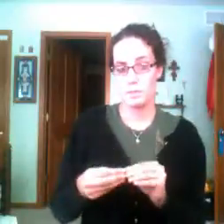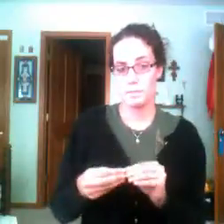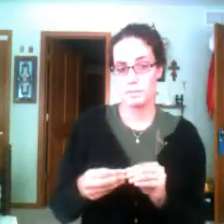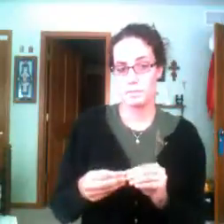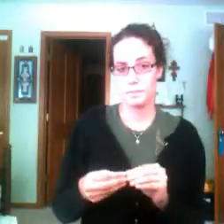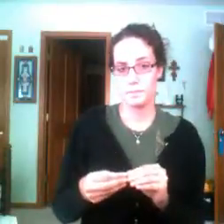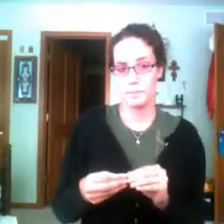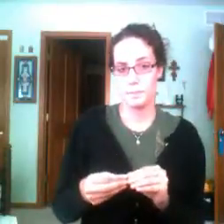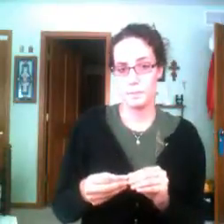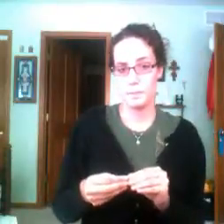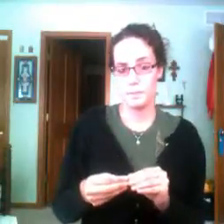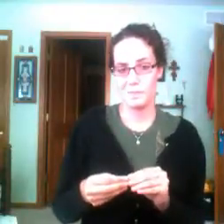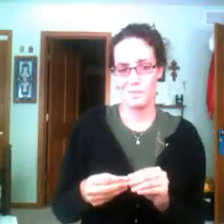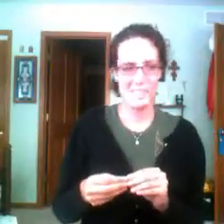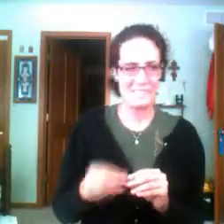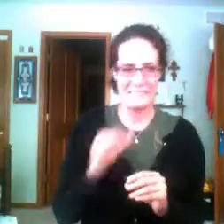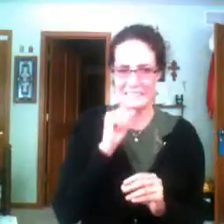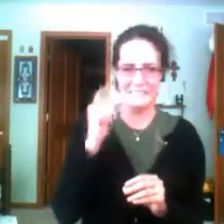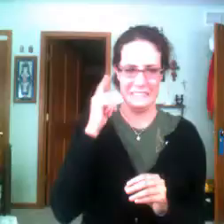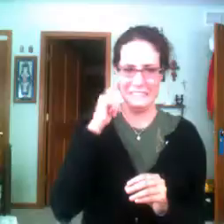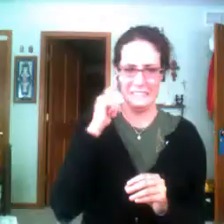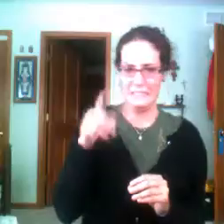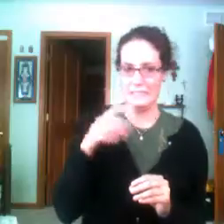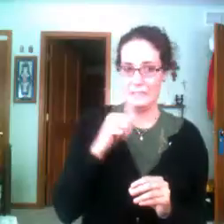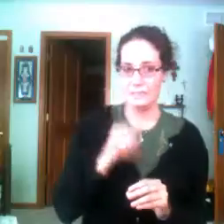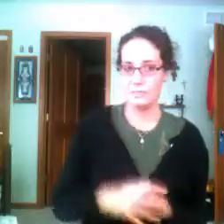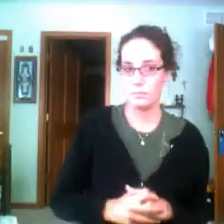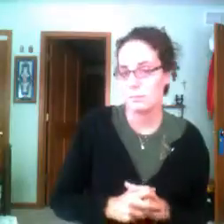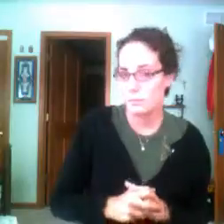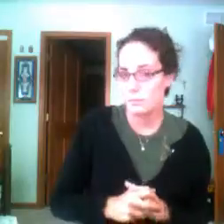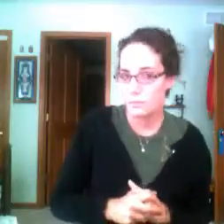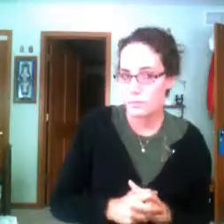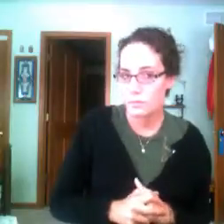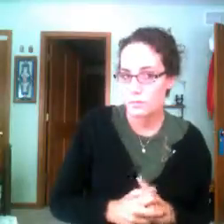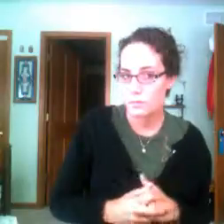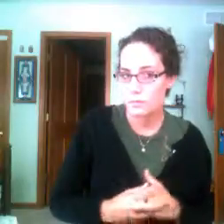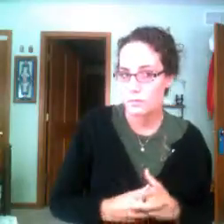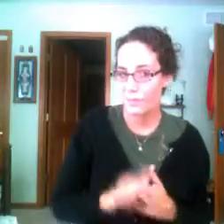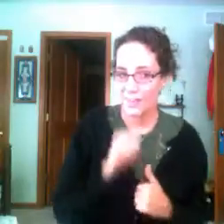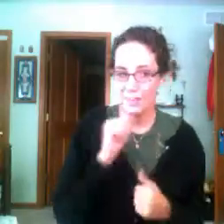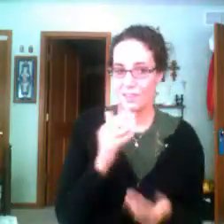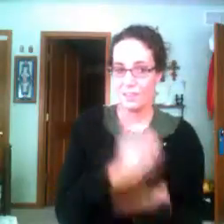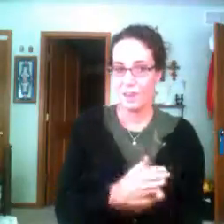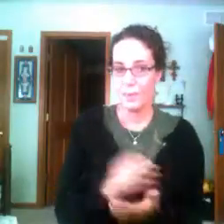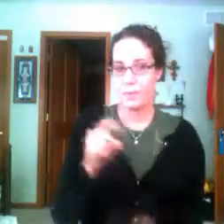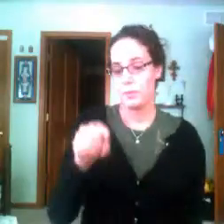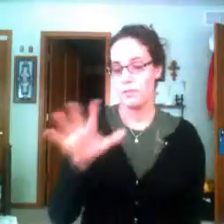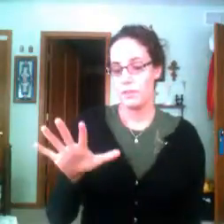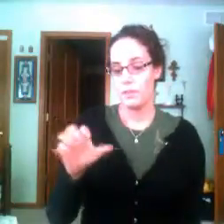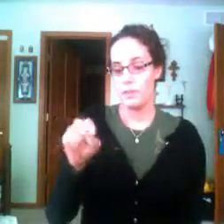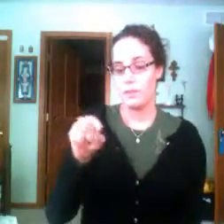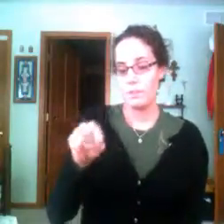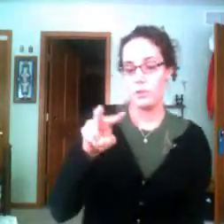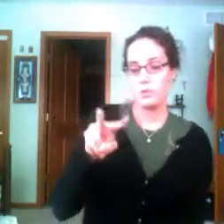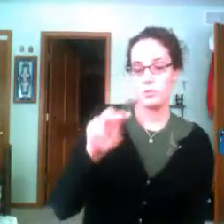can place it on an underline, but its decimal representation doesn't stop like 0.5 or 0.25 where we saw earlier. It